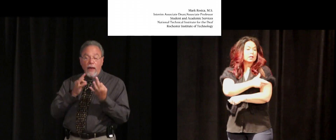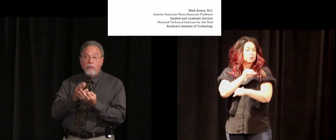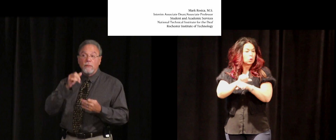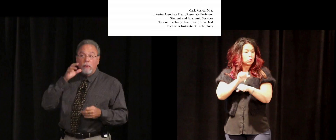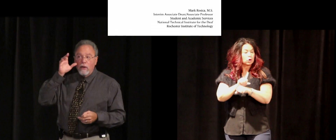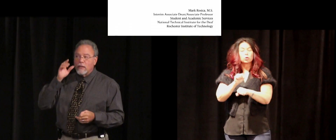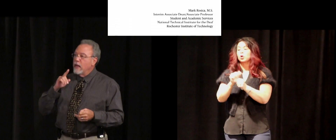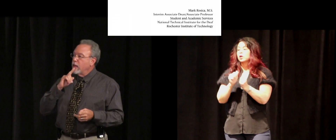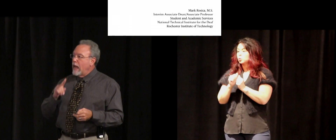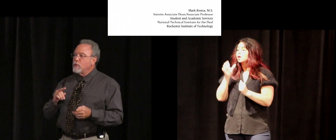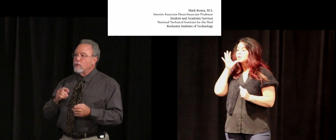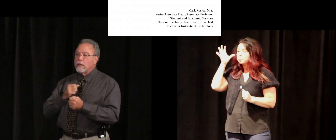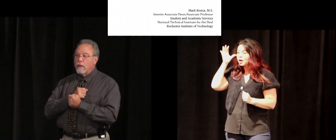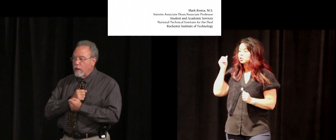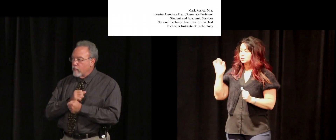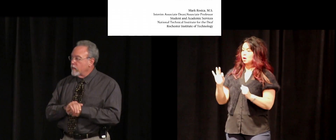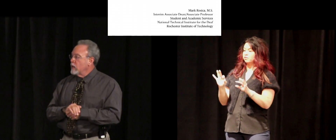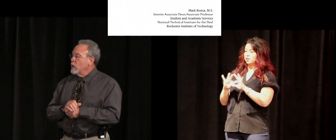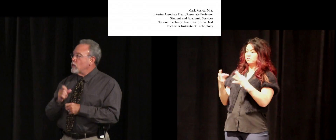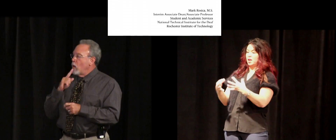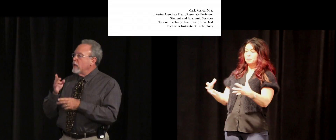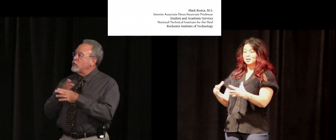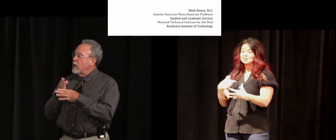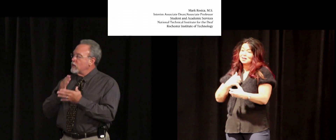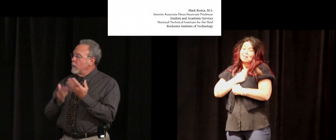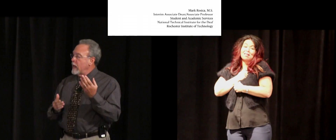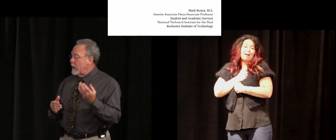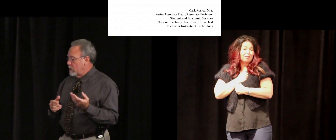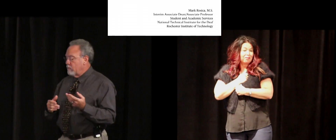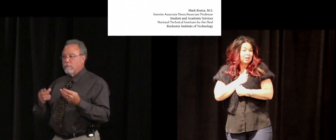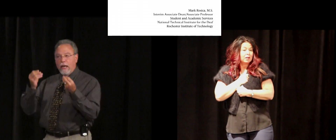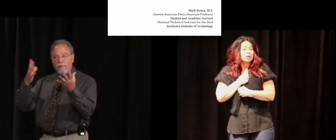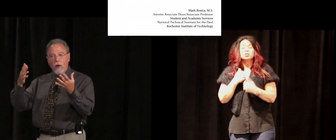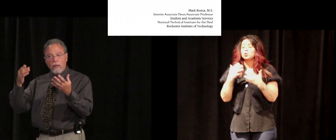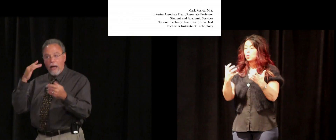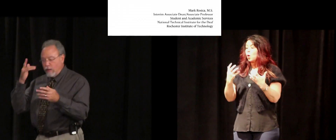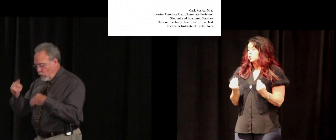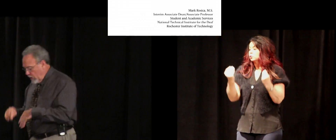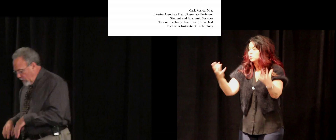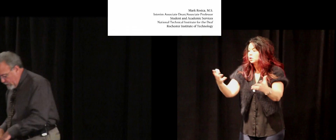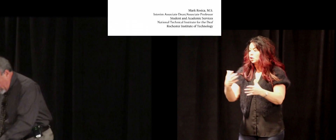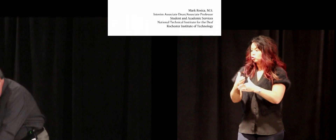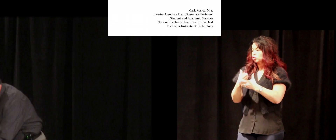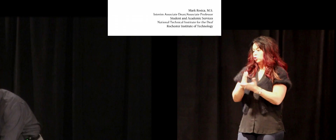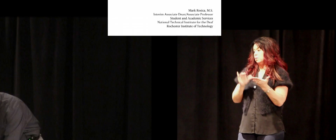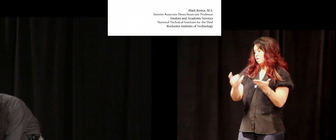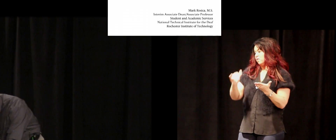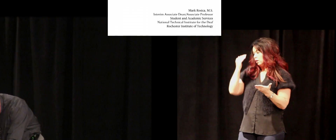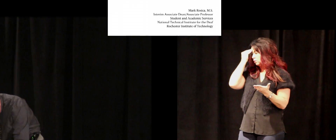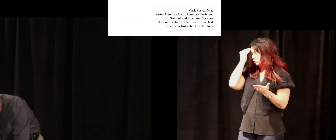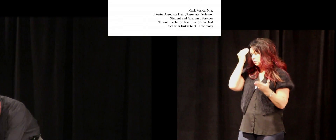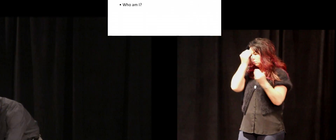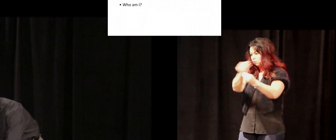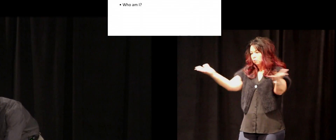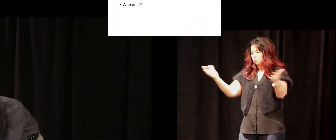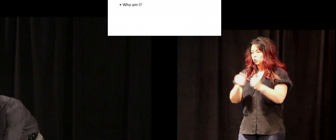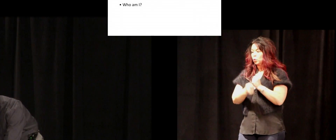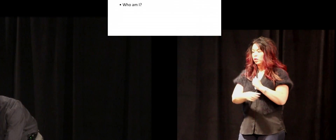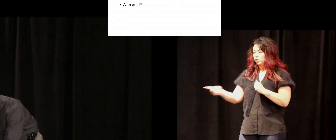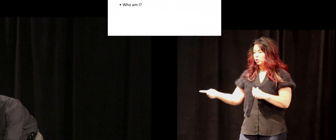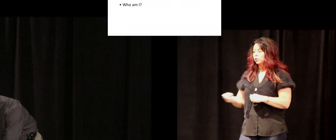is the very cool thing. That's why I like it, because you can go back and, quote, fix things, heal